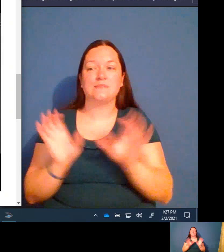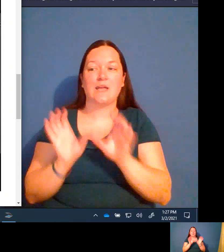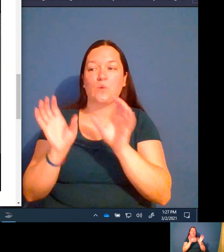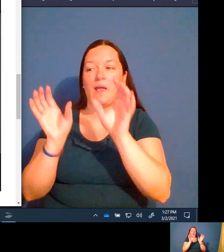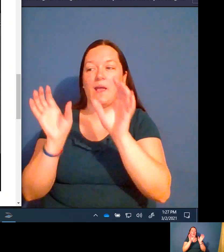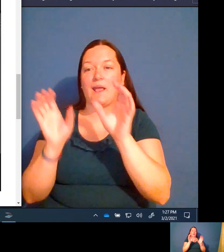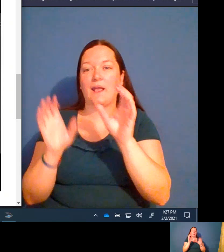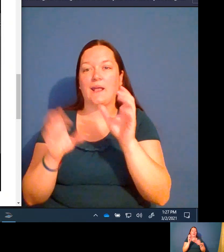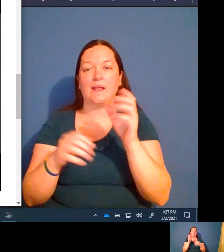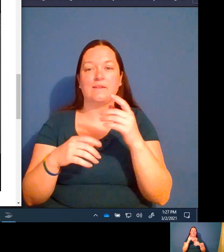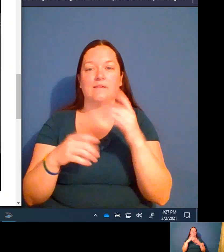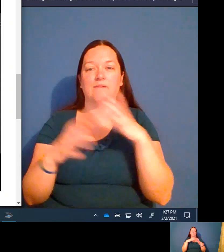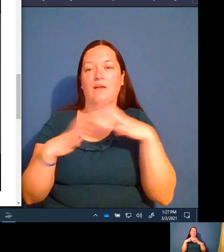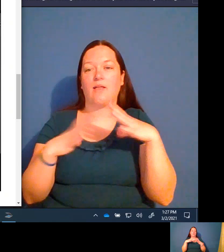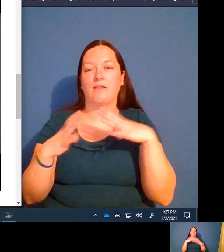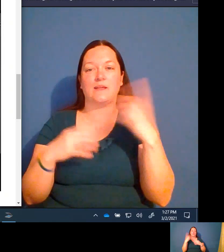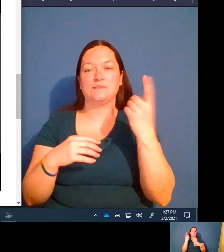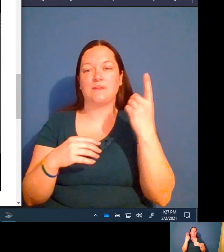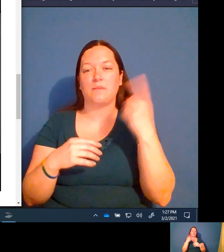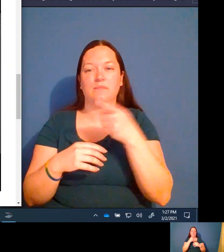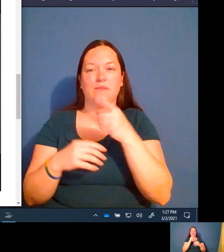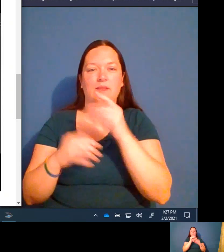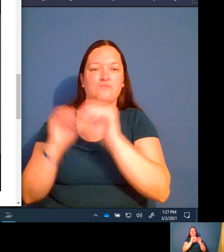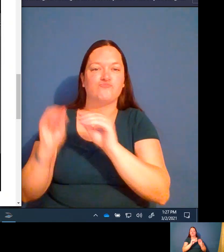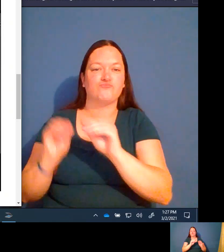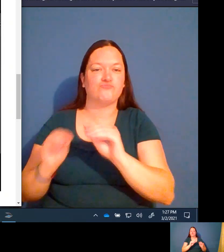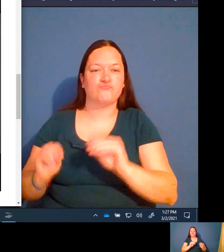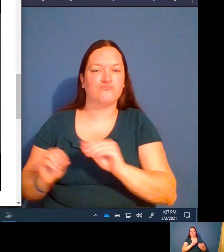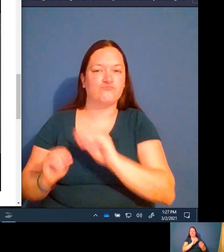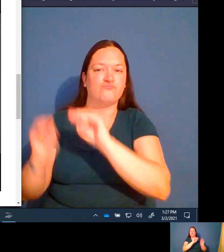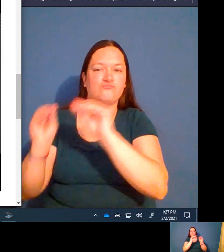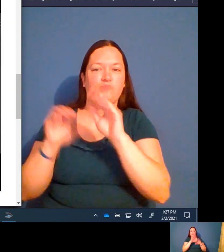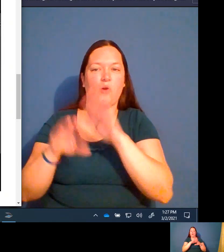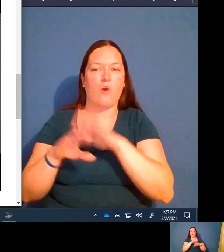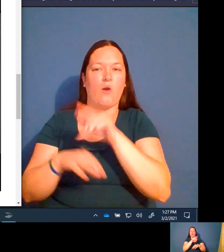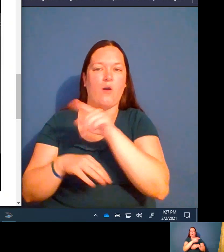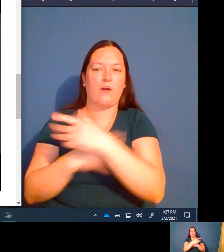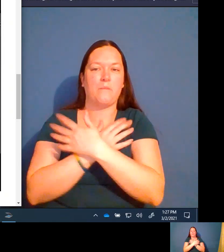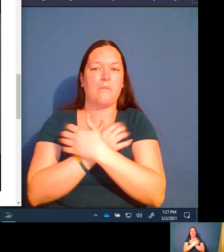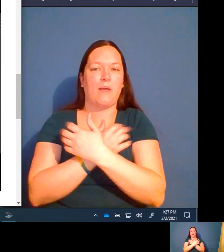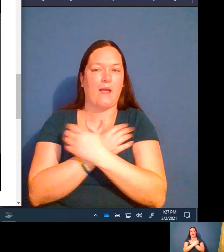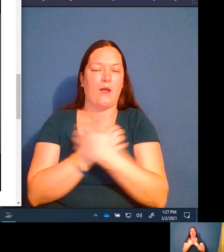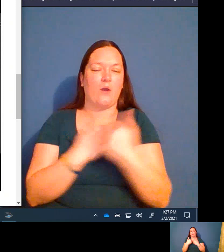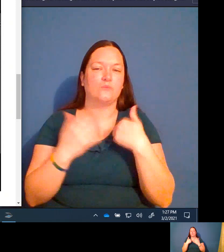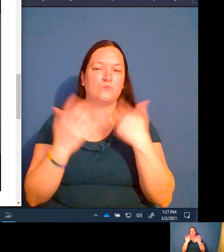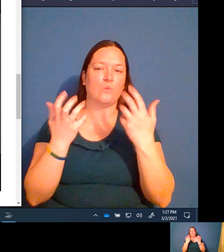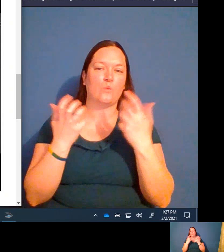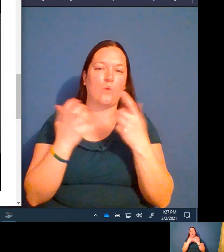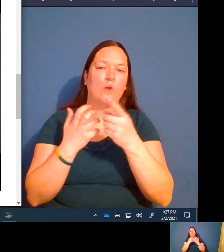decorations to the teddy bear. Okay, so that's what I'm looking for. I'm looking for you guys to,